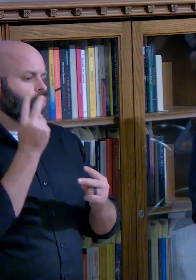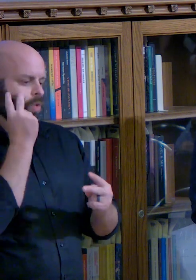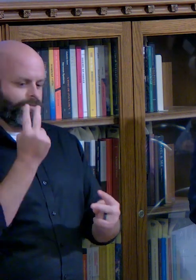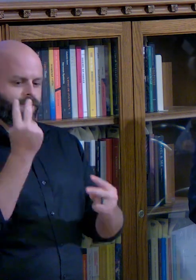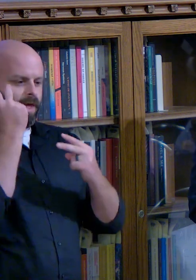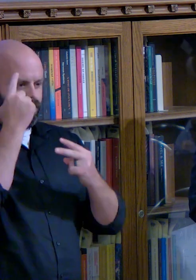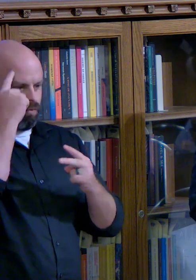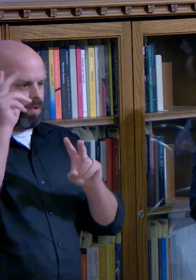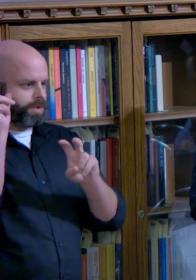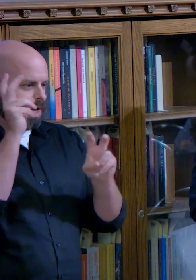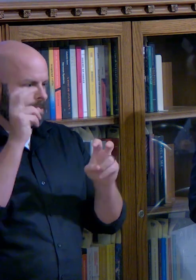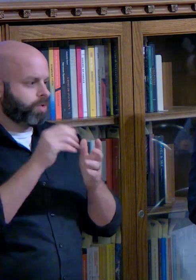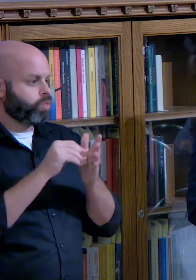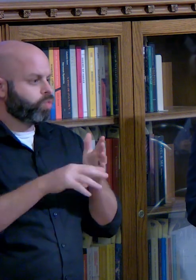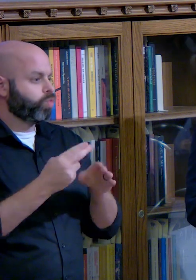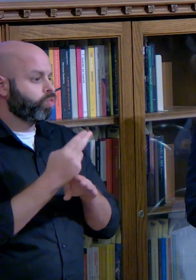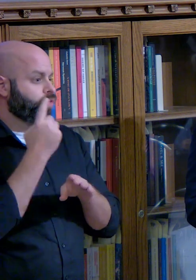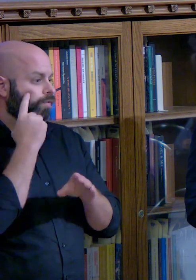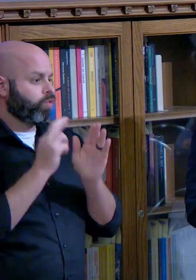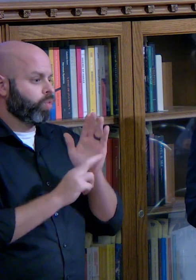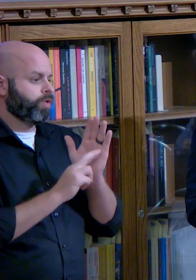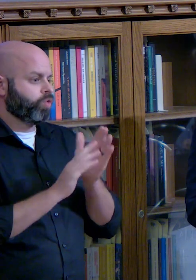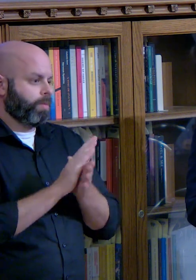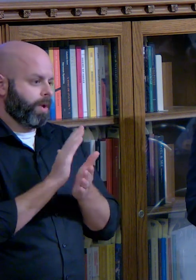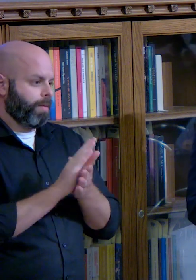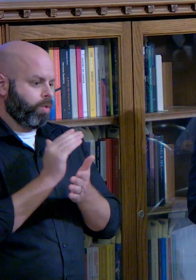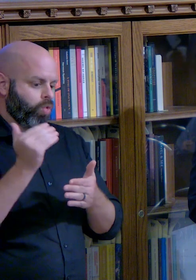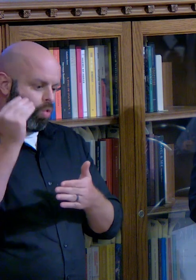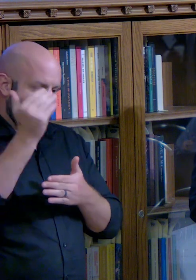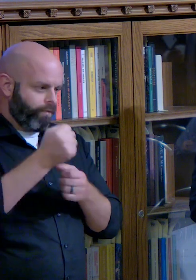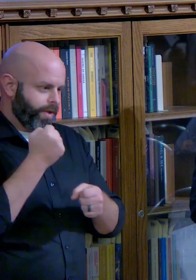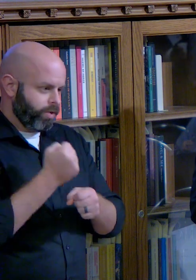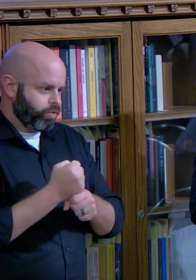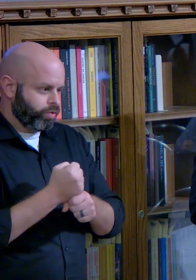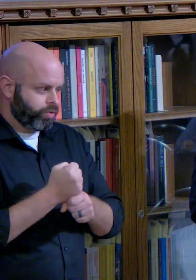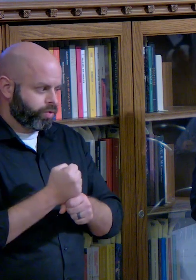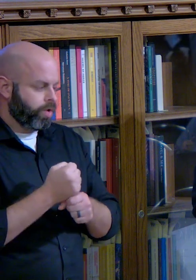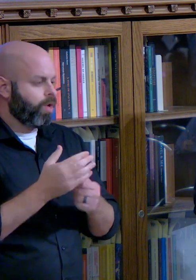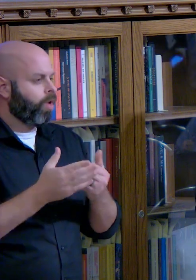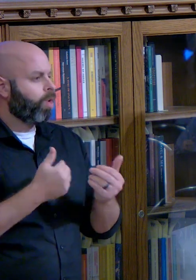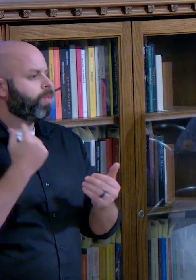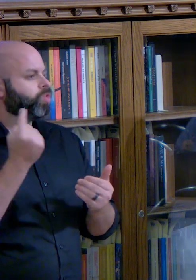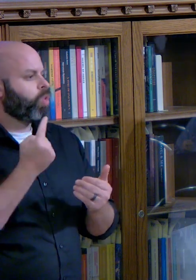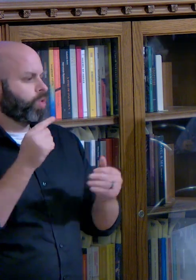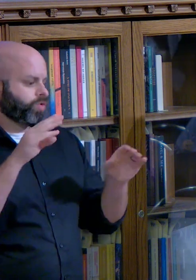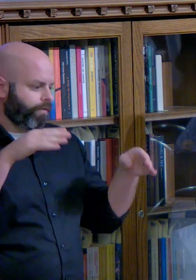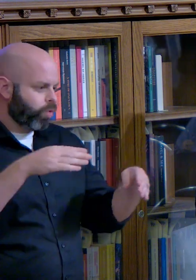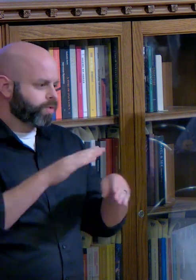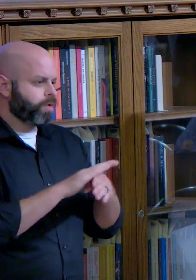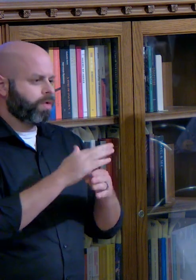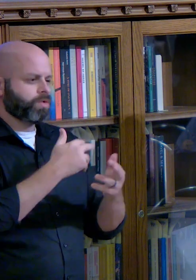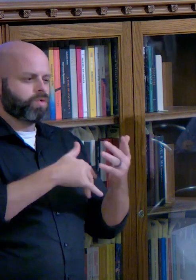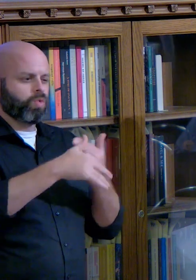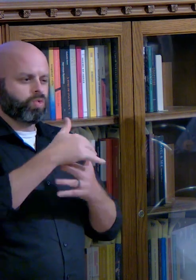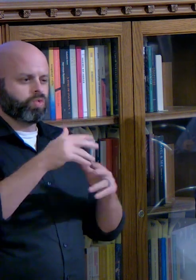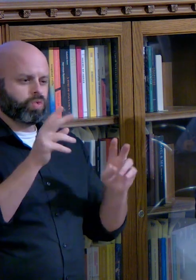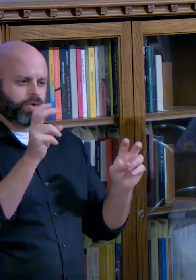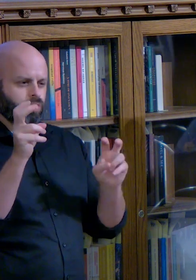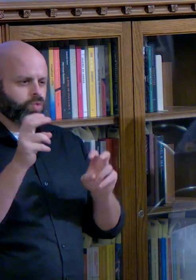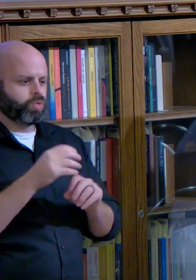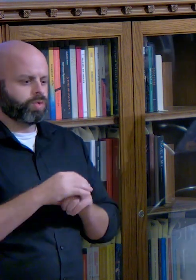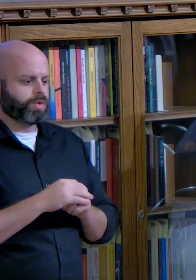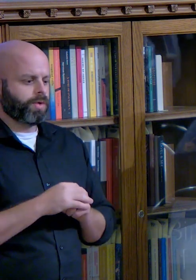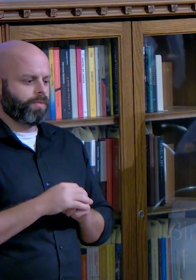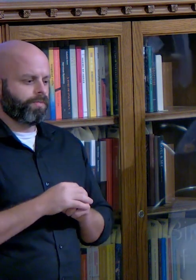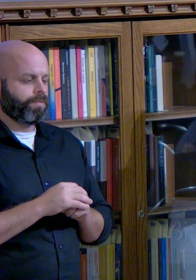topic students choose for their research papers over the years and they almost always focus on social issues